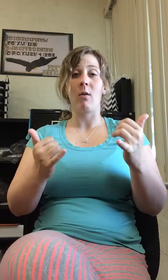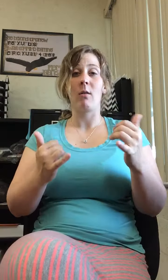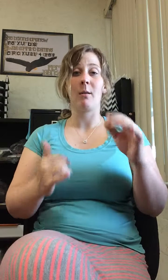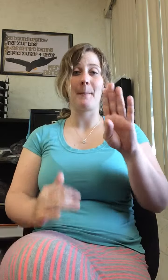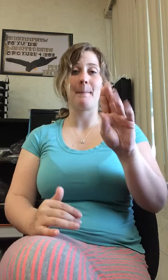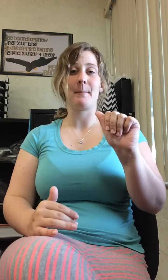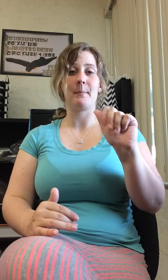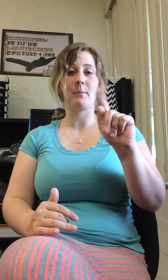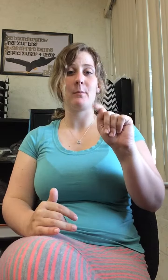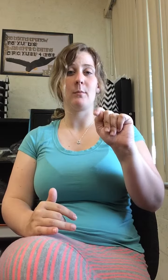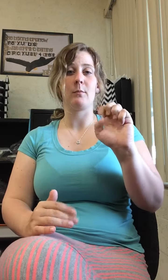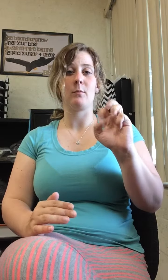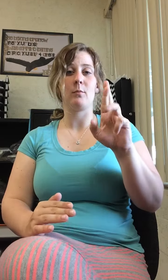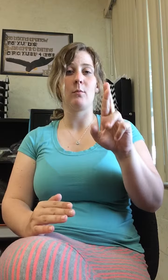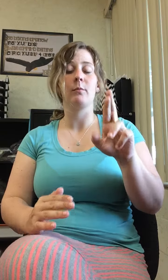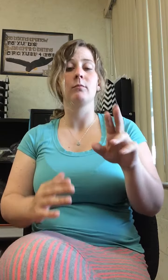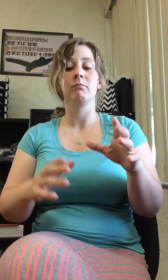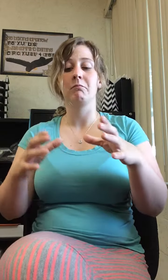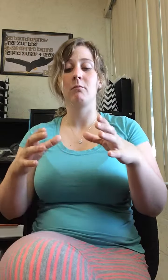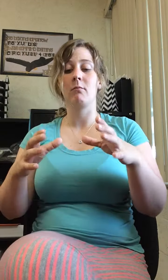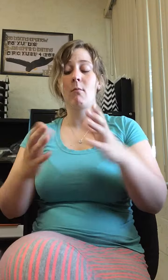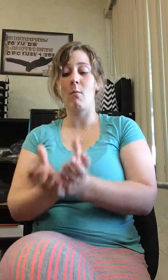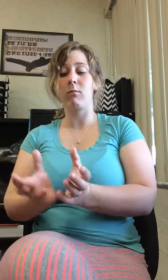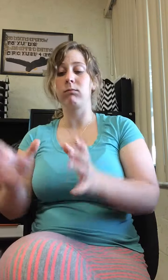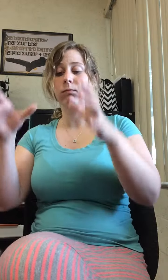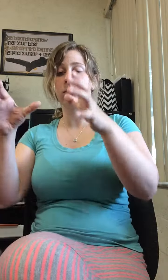And we're going to use 6 eggs.